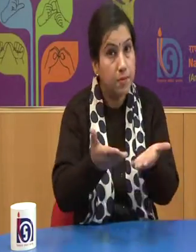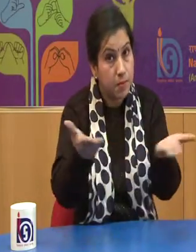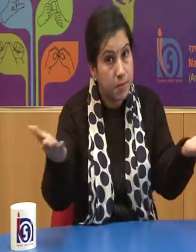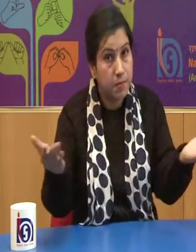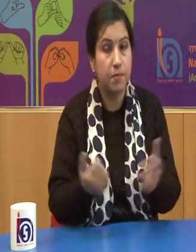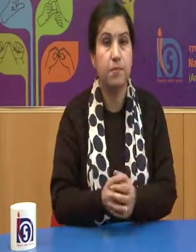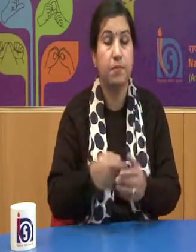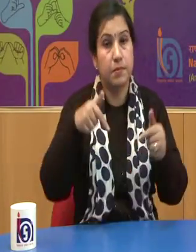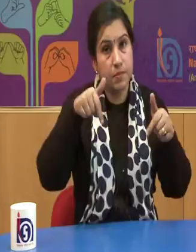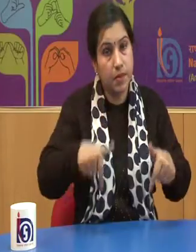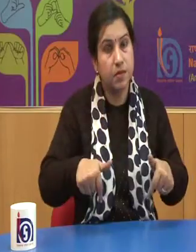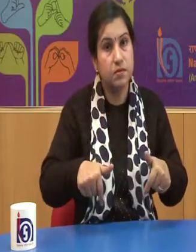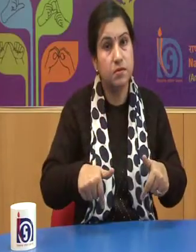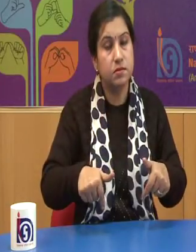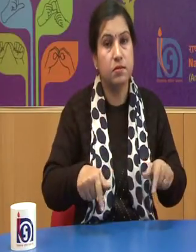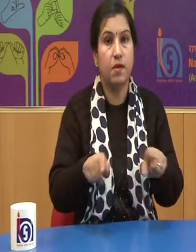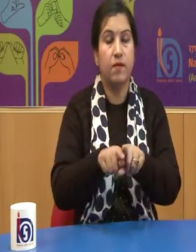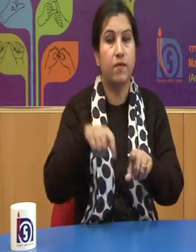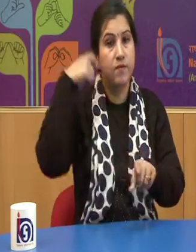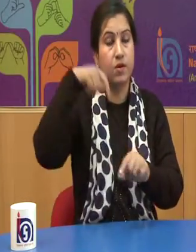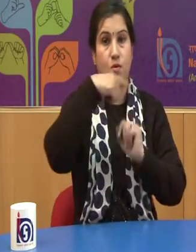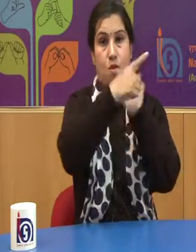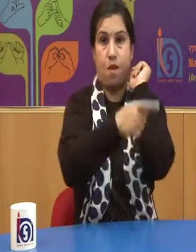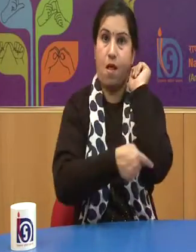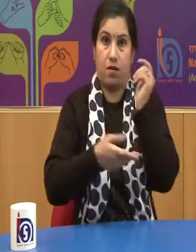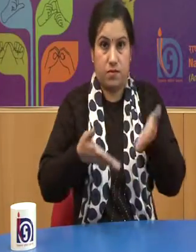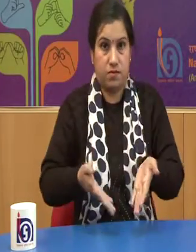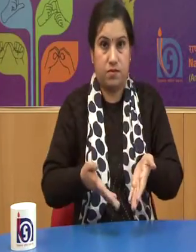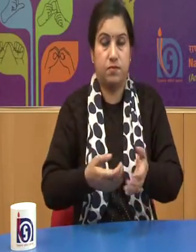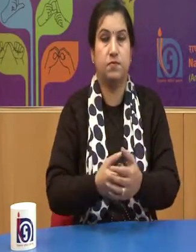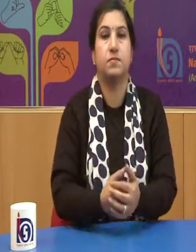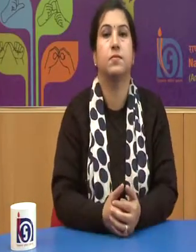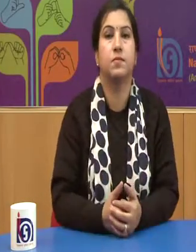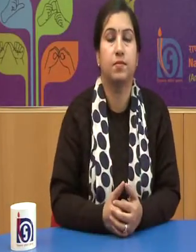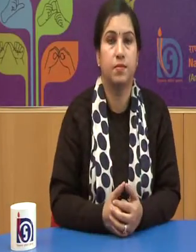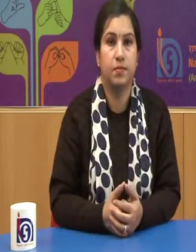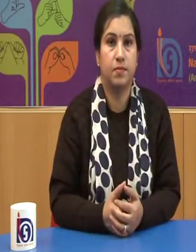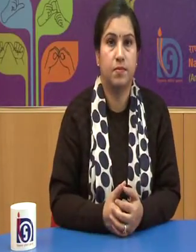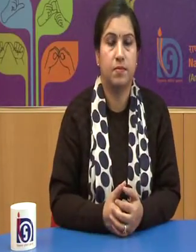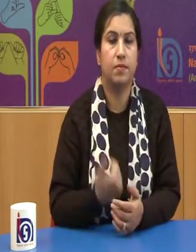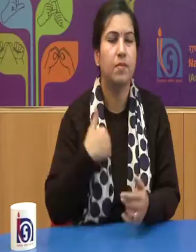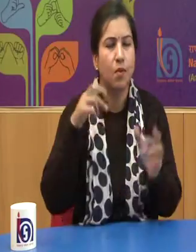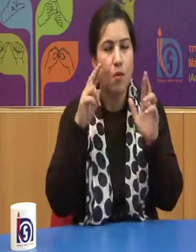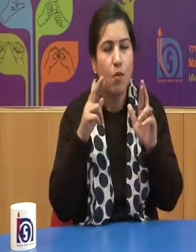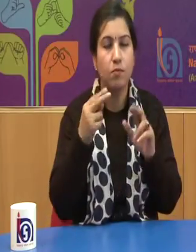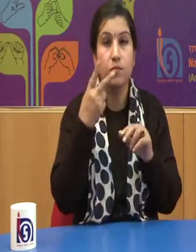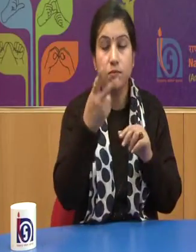Learners, with this we have come to the end of this video lecture. I hope all